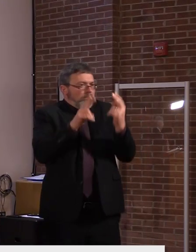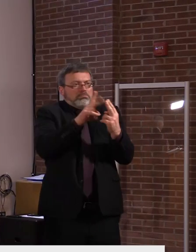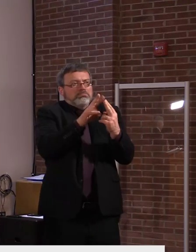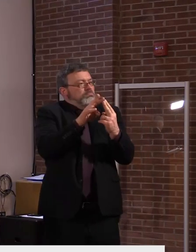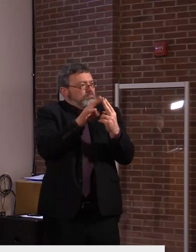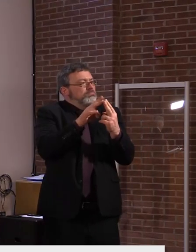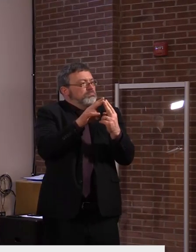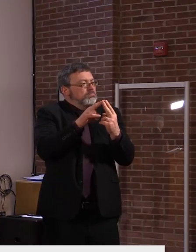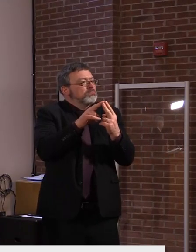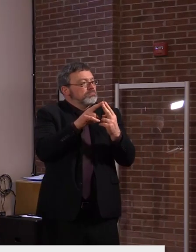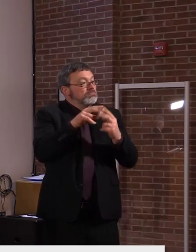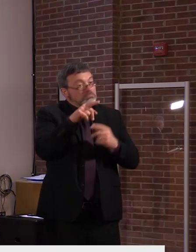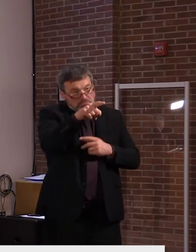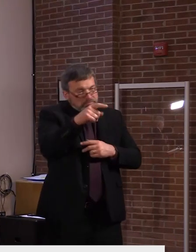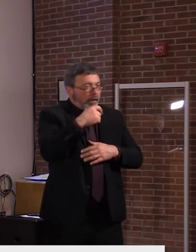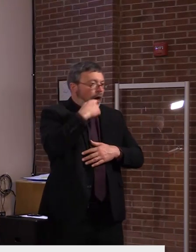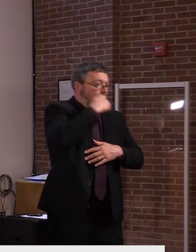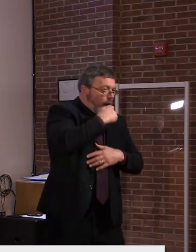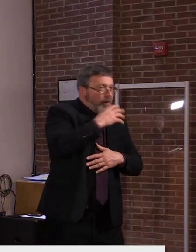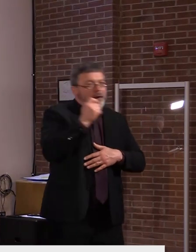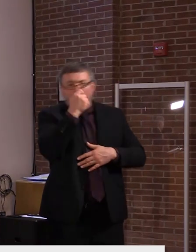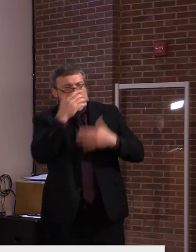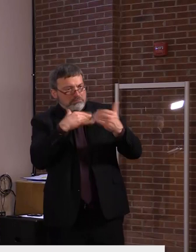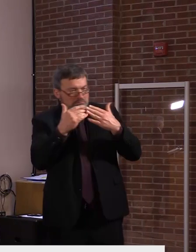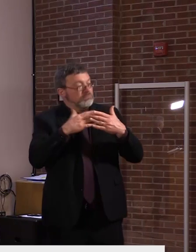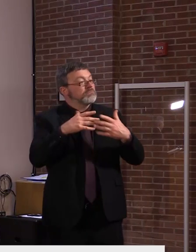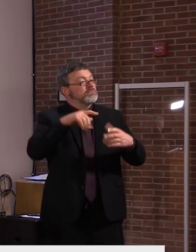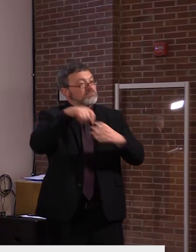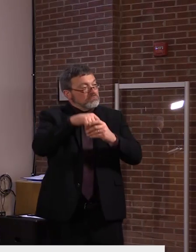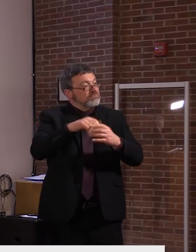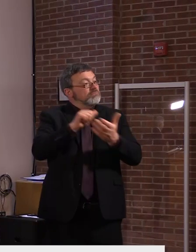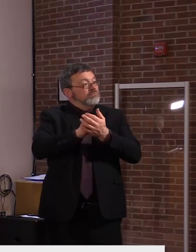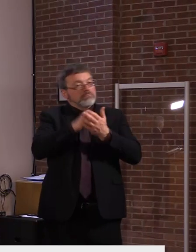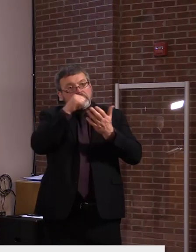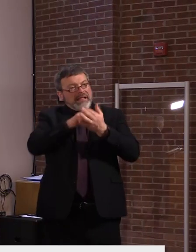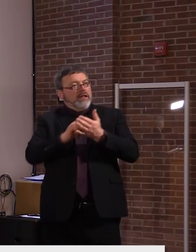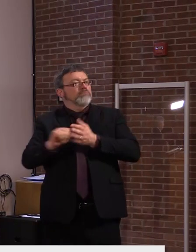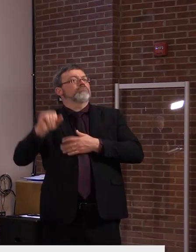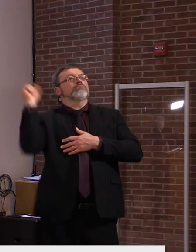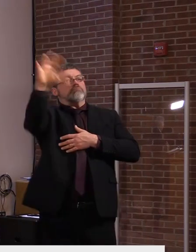swab into a vial, and then that vial is collected and